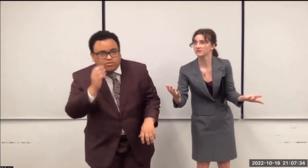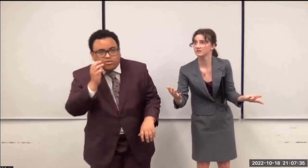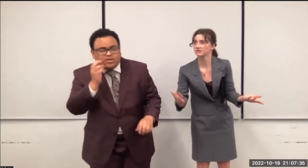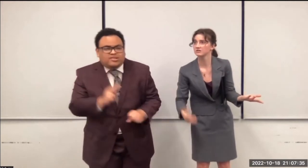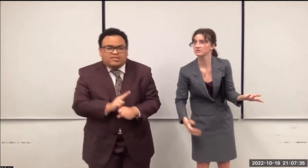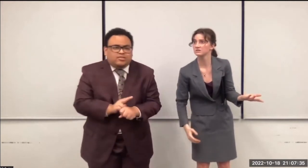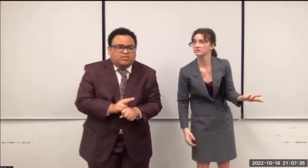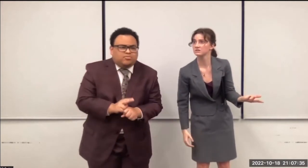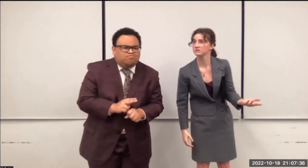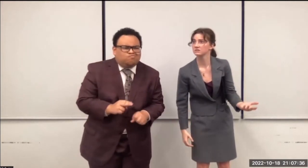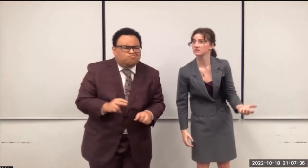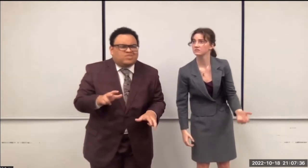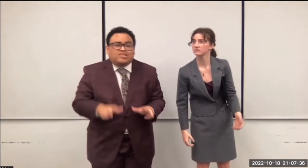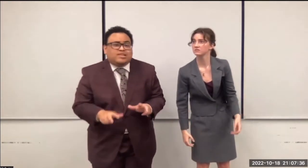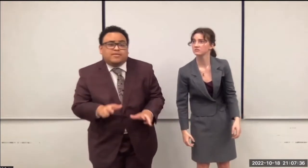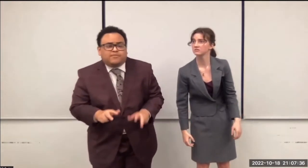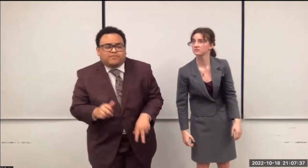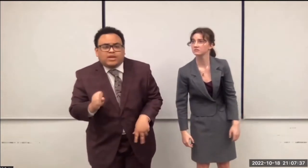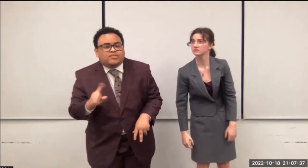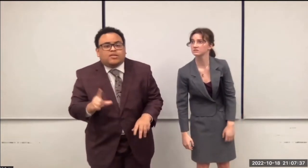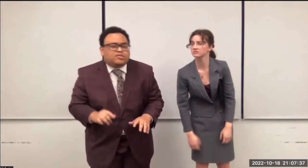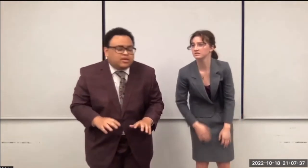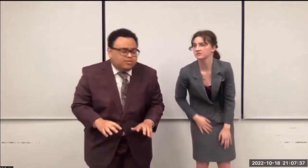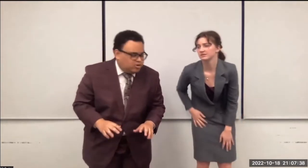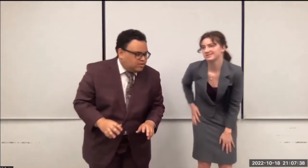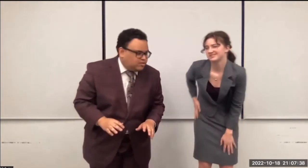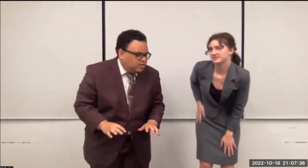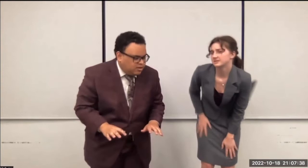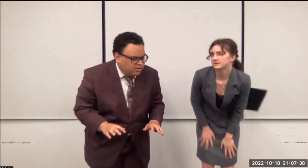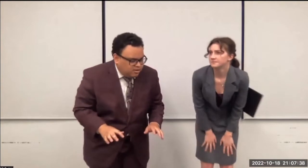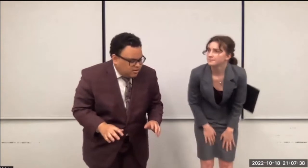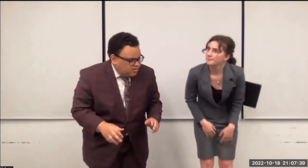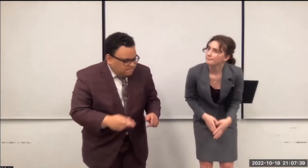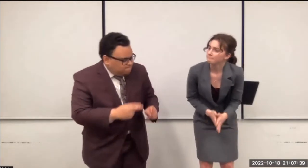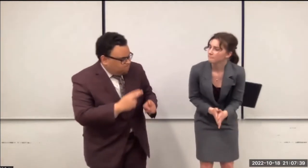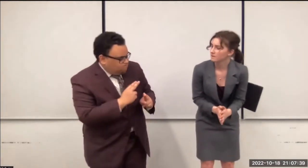Curtis did some stiff ASL signs for Daisy.